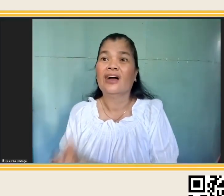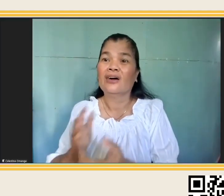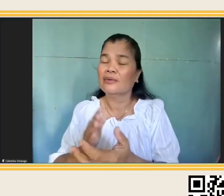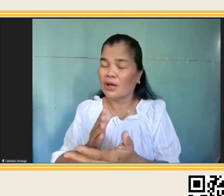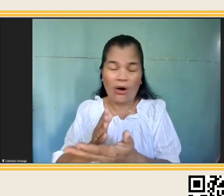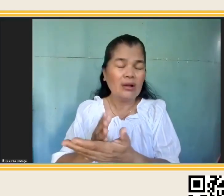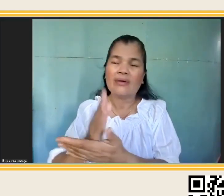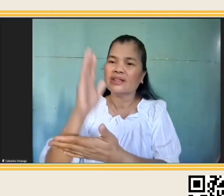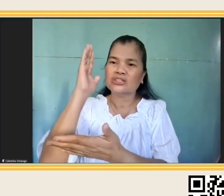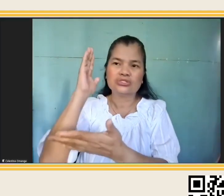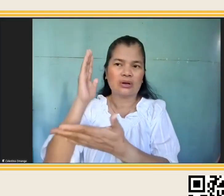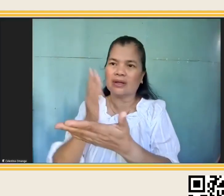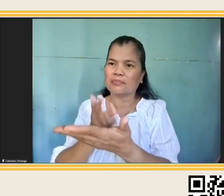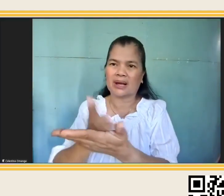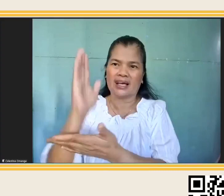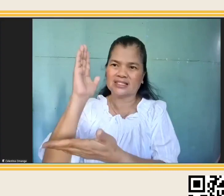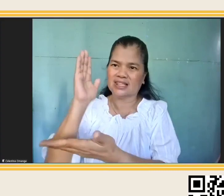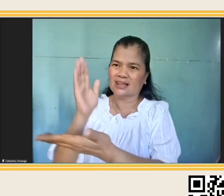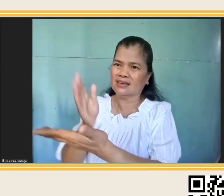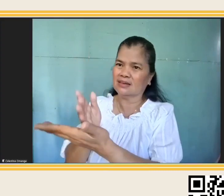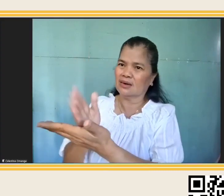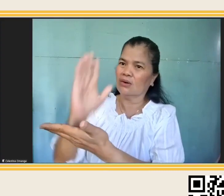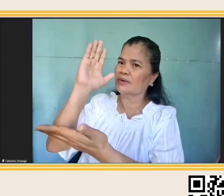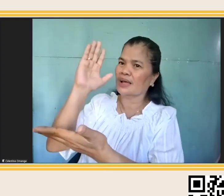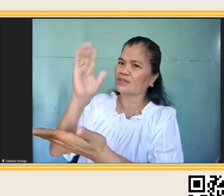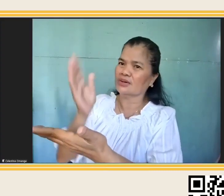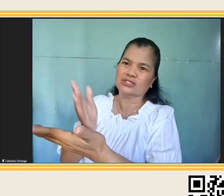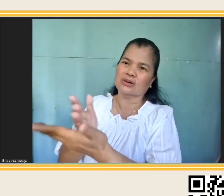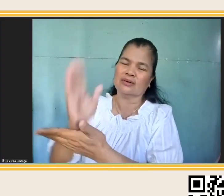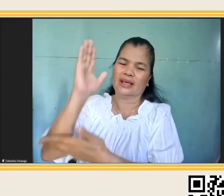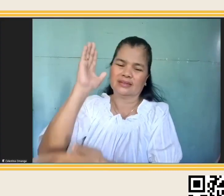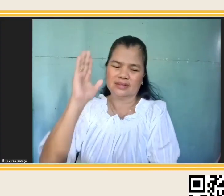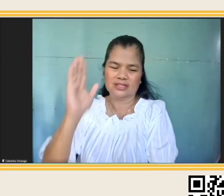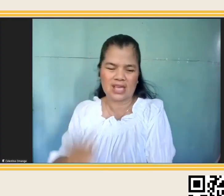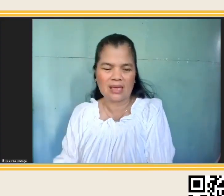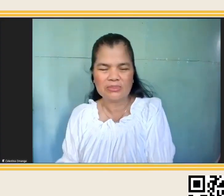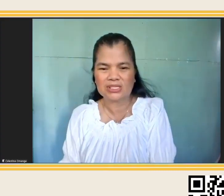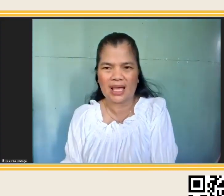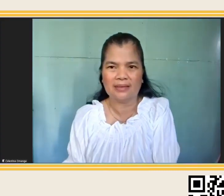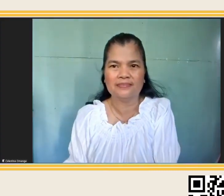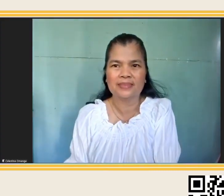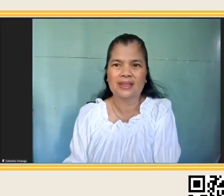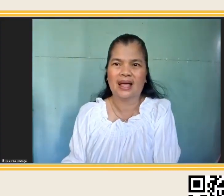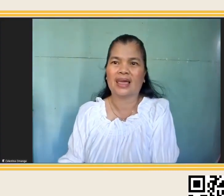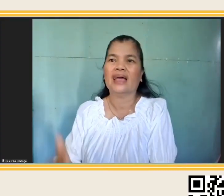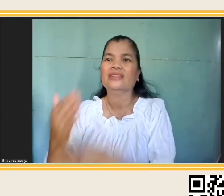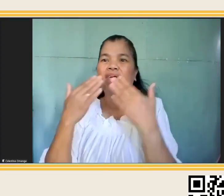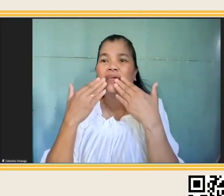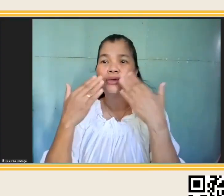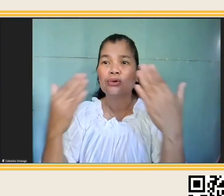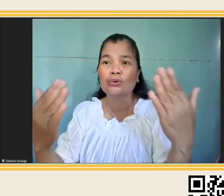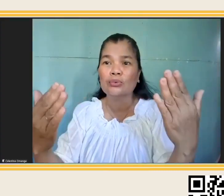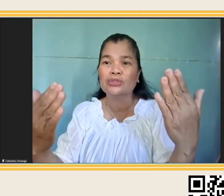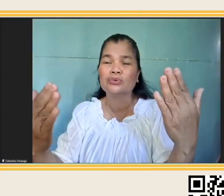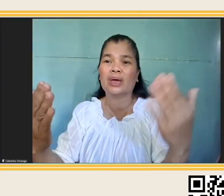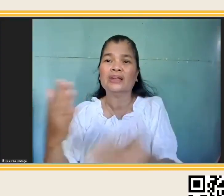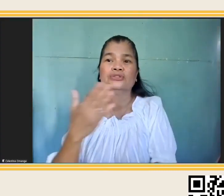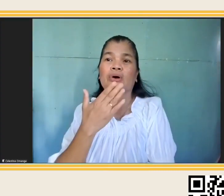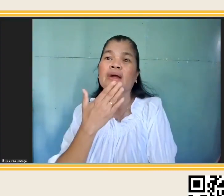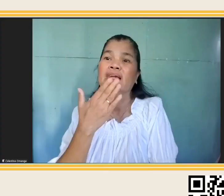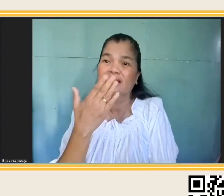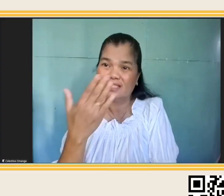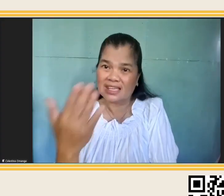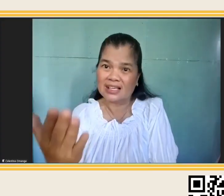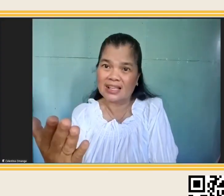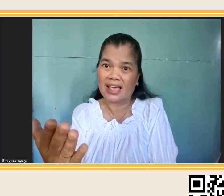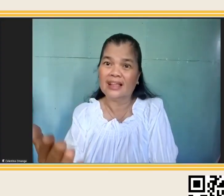Then, all right, it's all right, parehas din. All right or it's all right. Same sign. Again, thank you with 2 hands